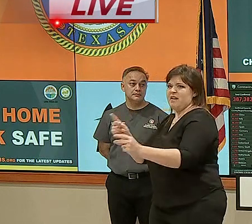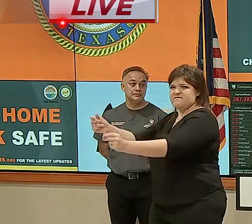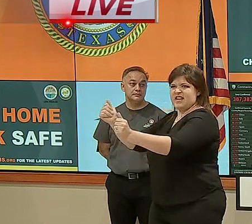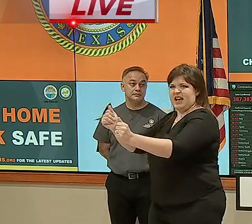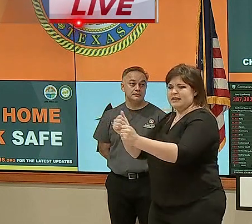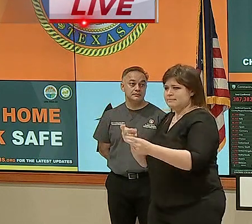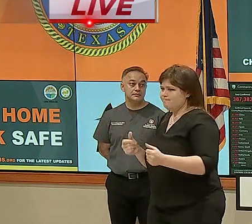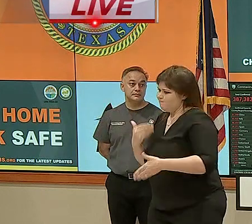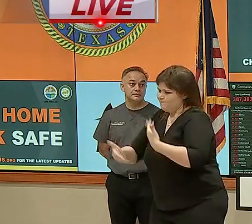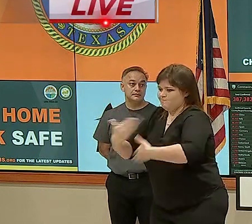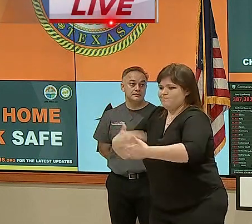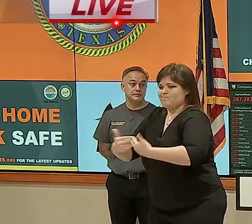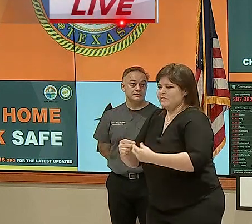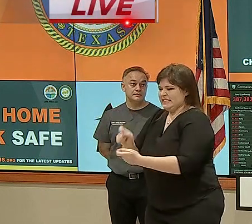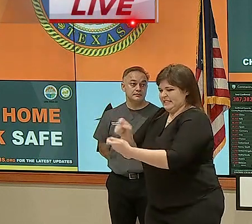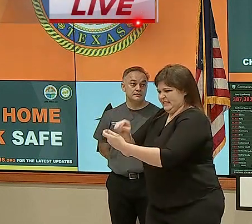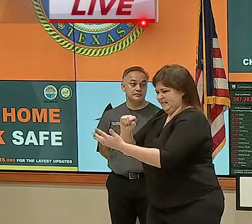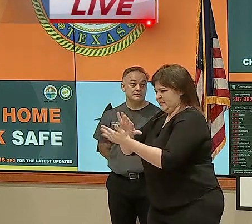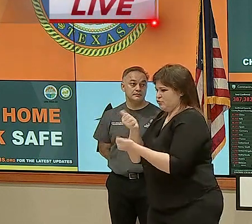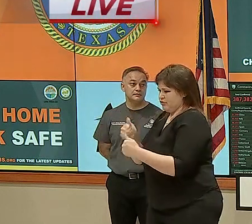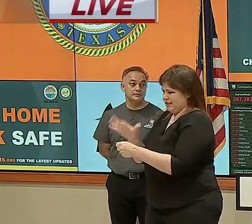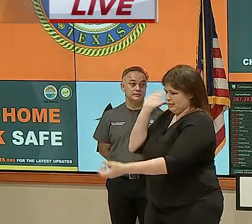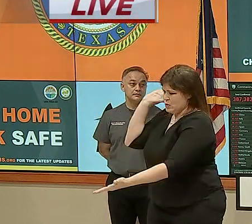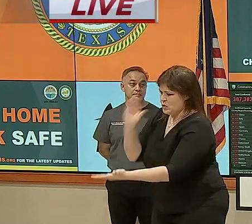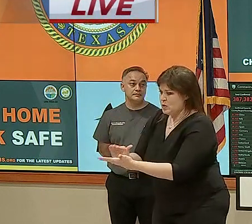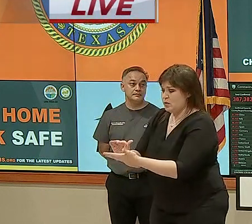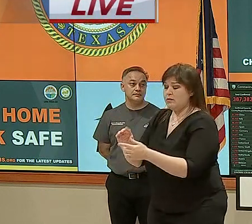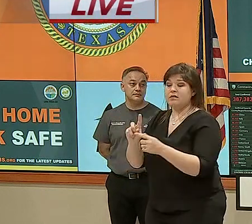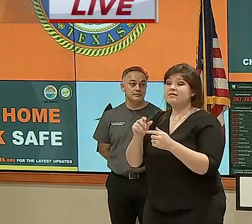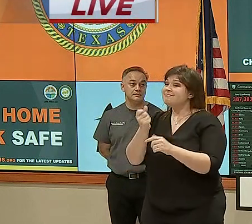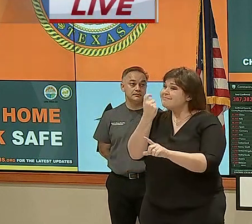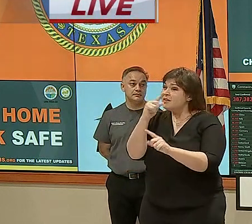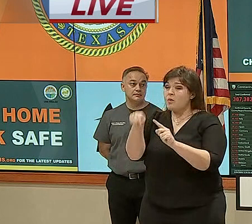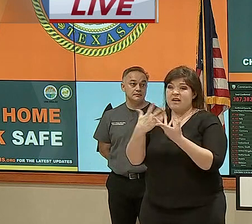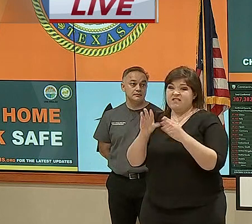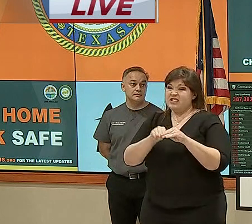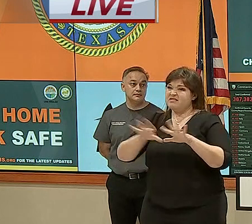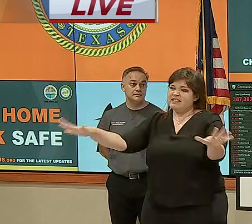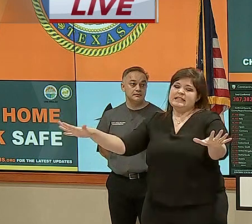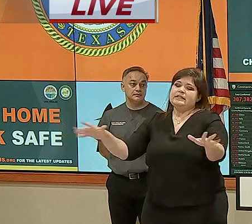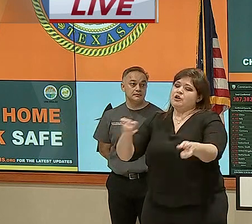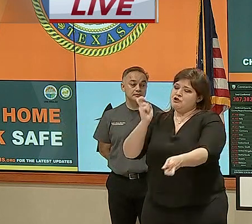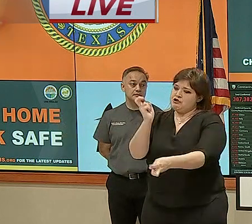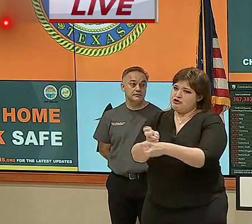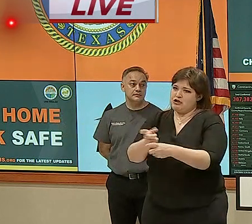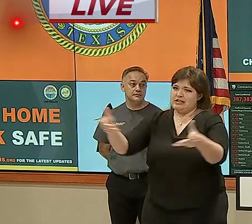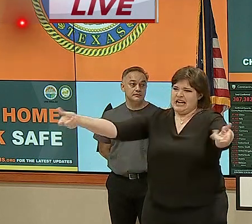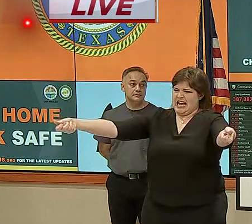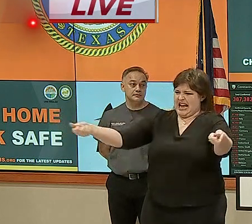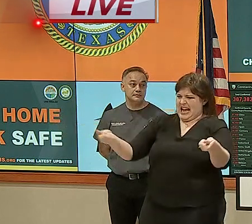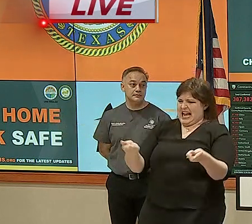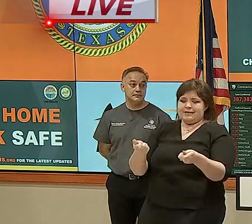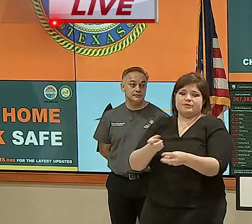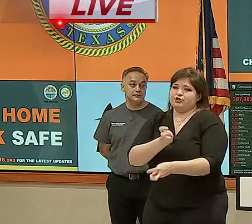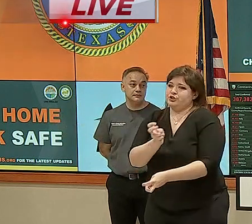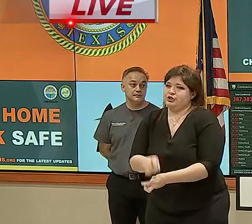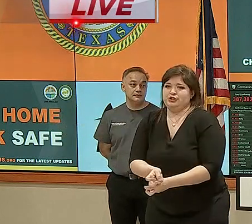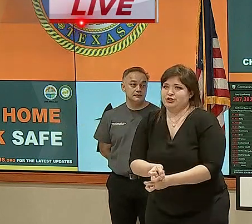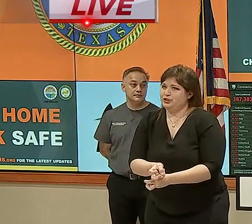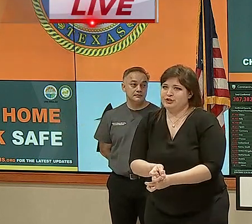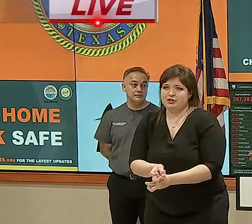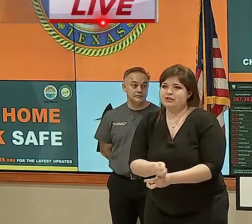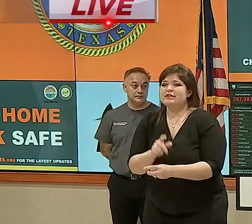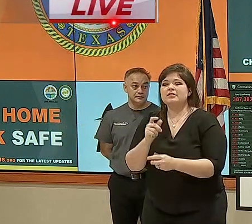to help push this down. Once this gets out of control, it is extremely difficult to control and bring back